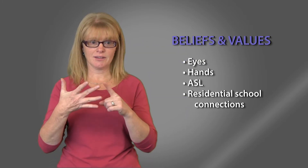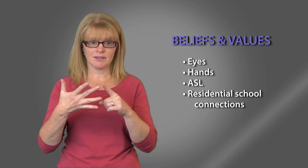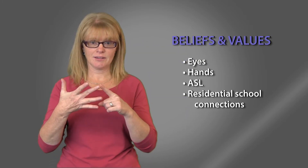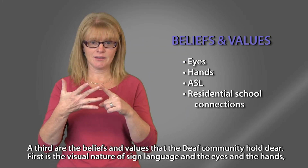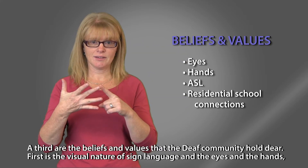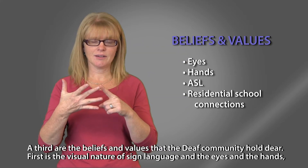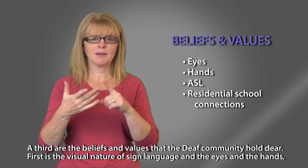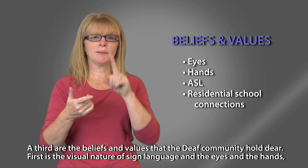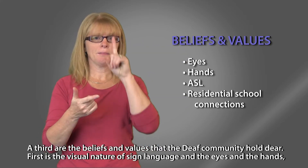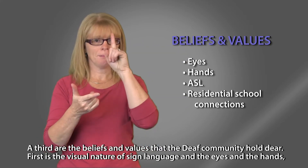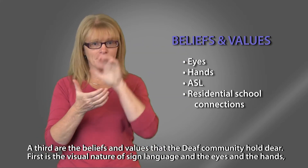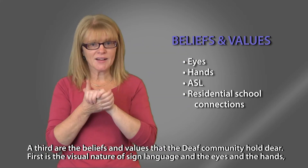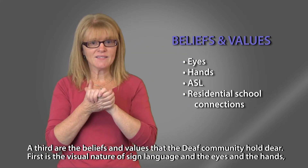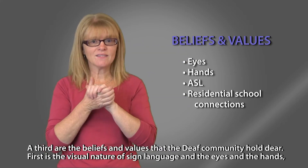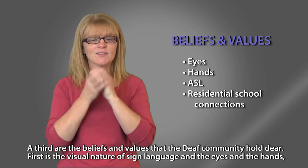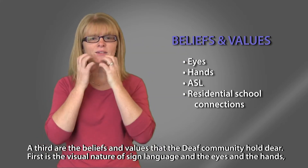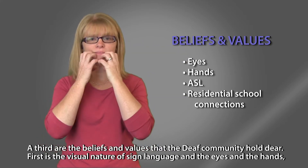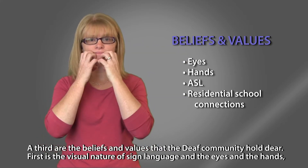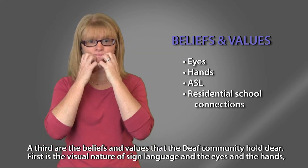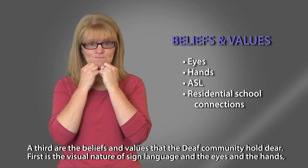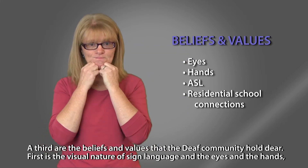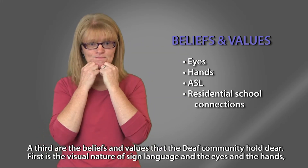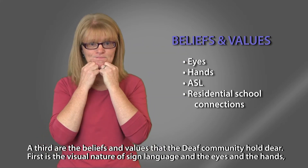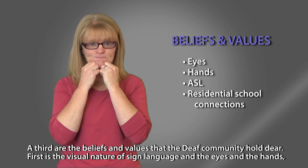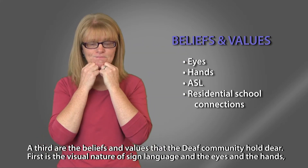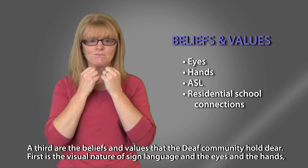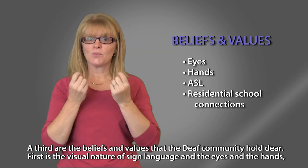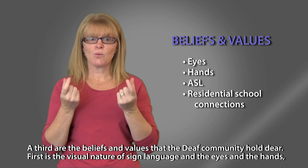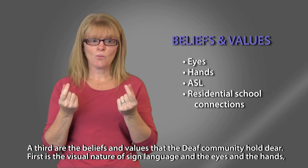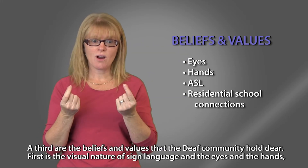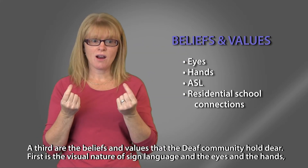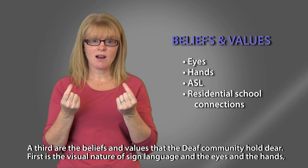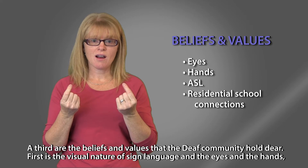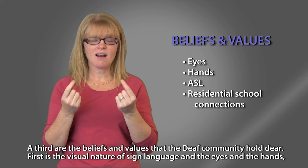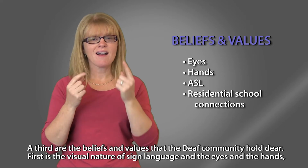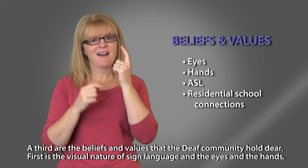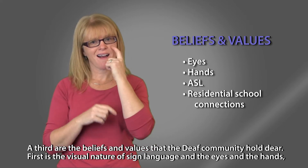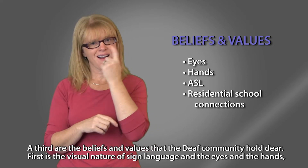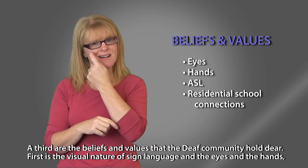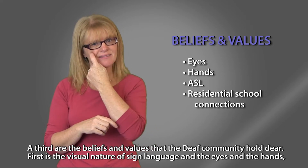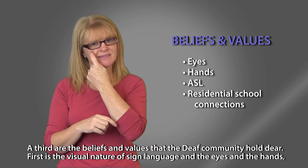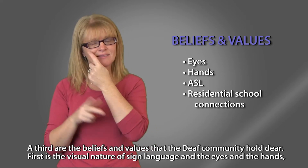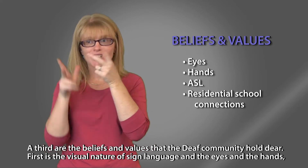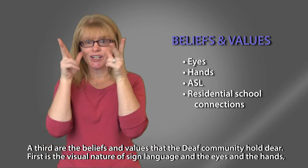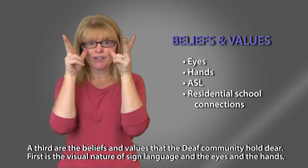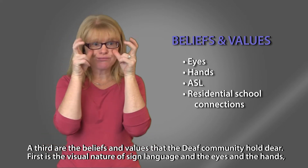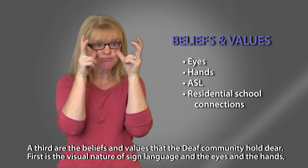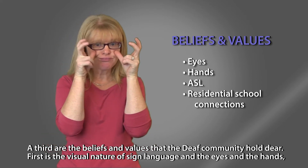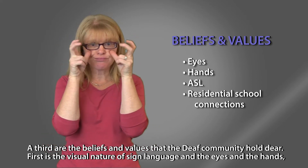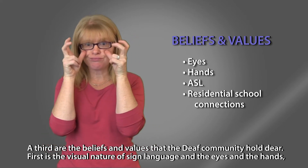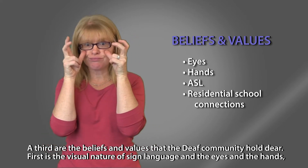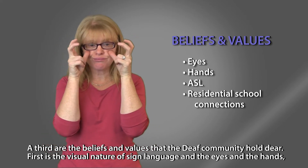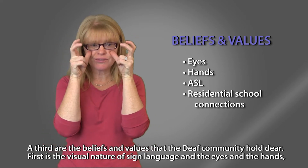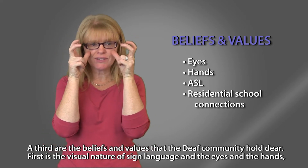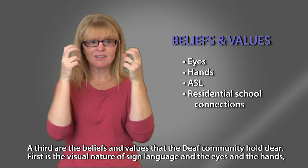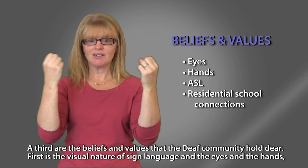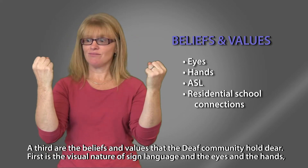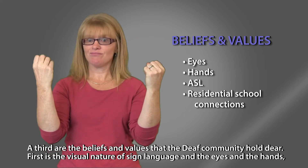A third are the beliefs and values that the Deaf community hold dear. First is the